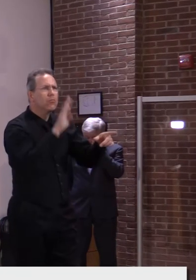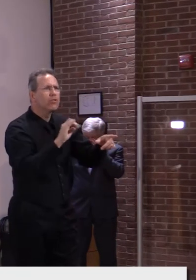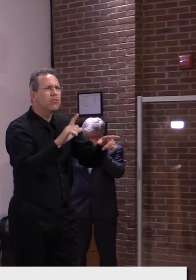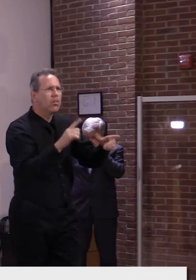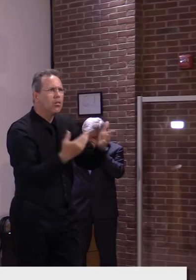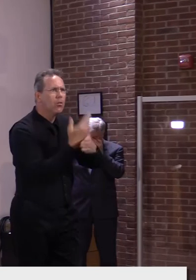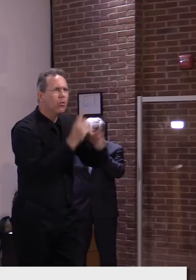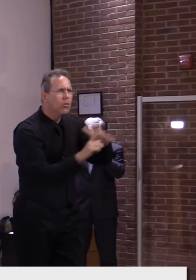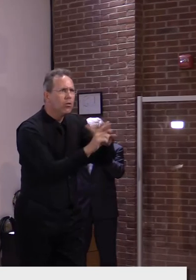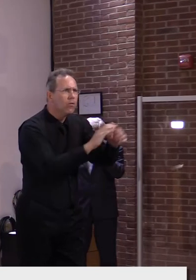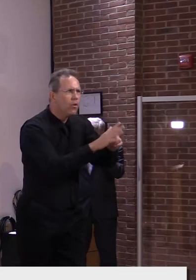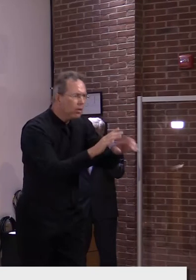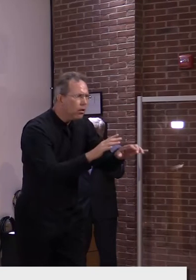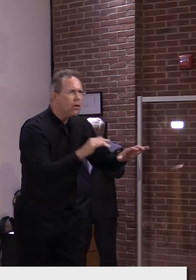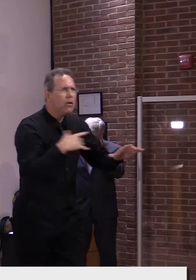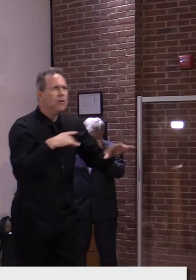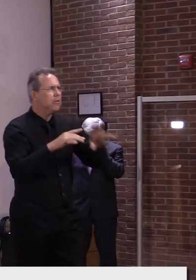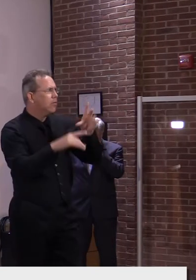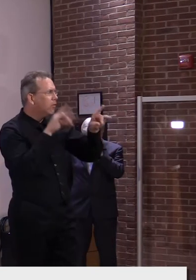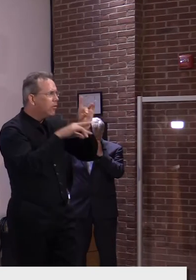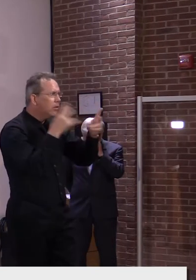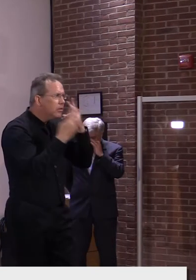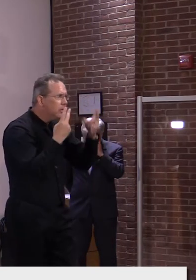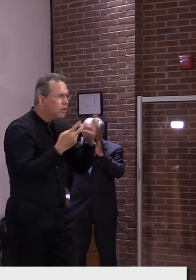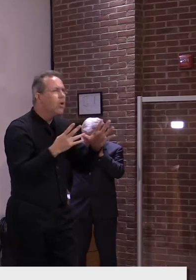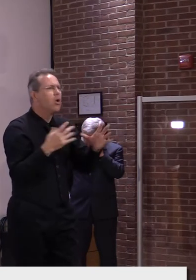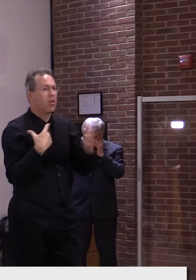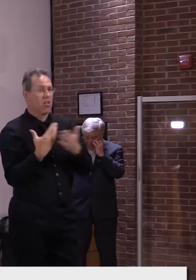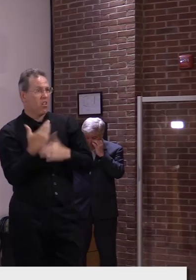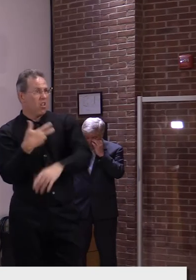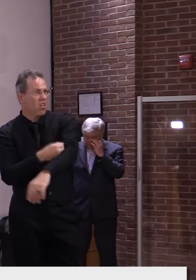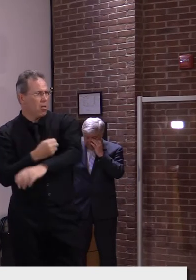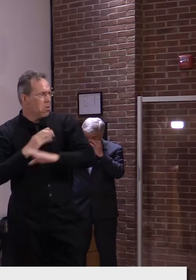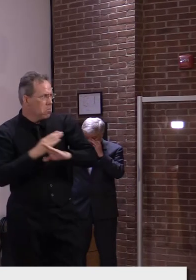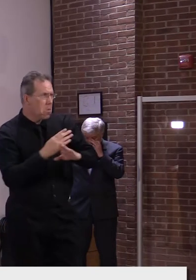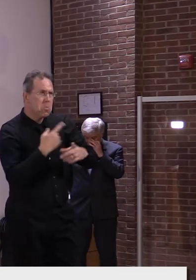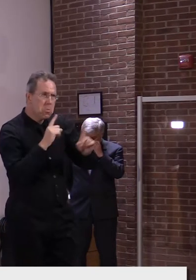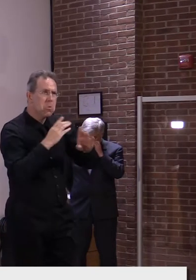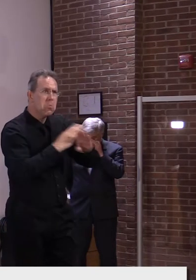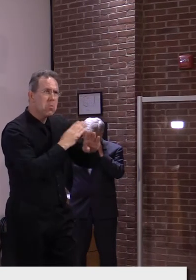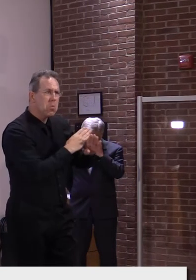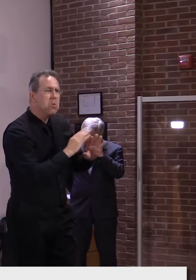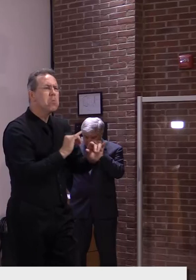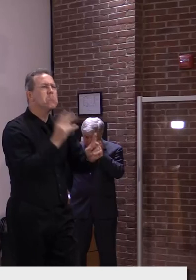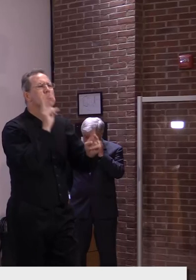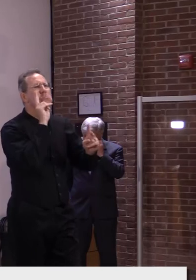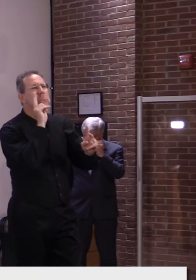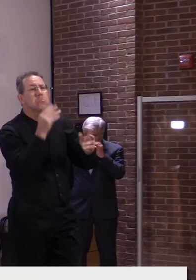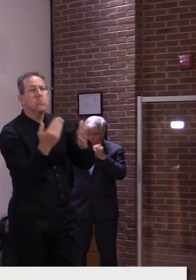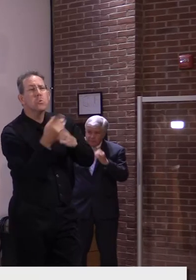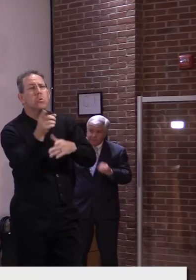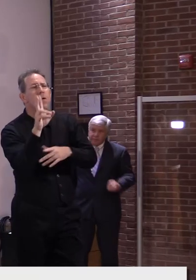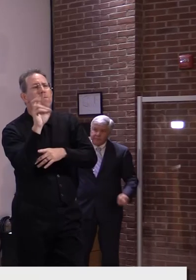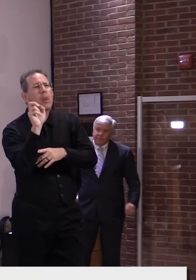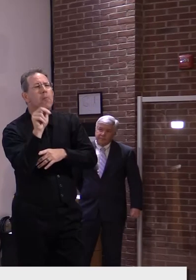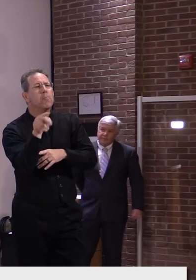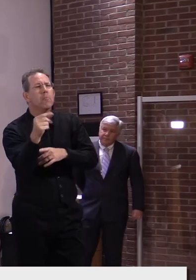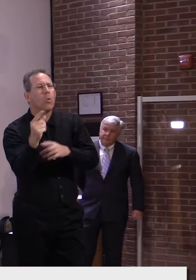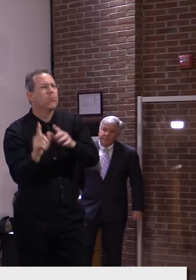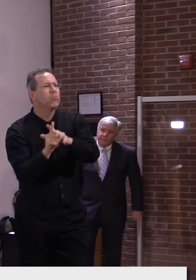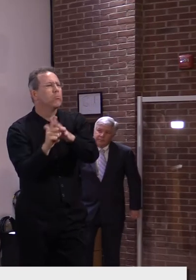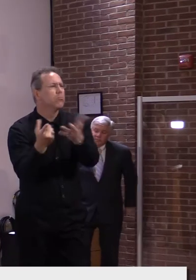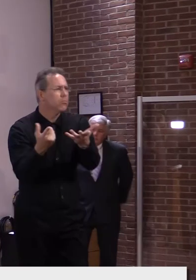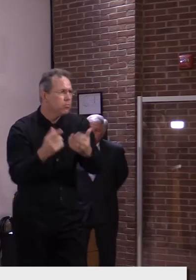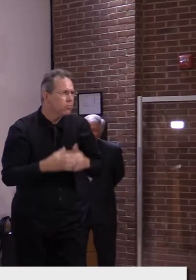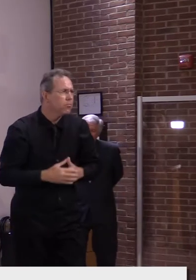newest one as well. If a booster's needed though, you're saying that a new vaccine would